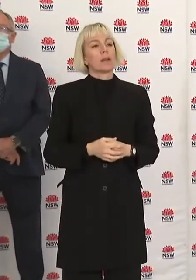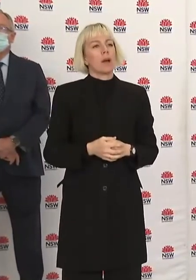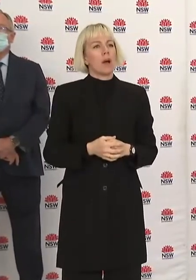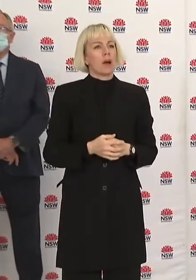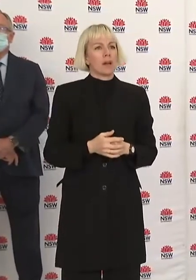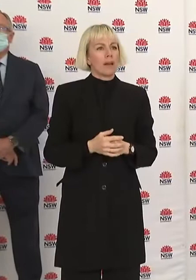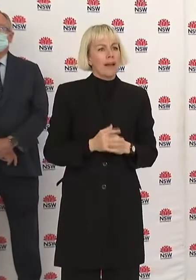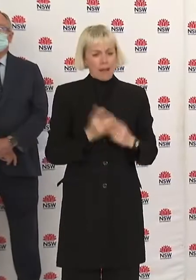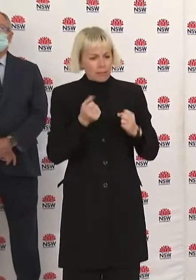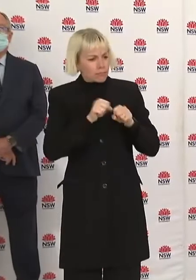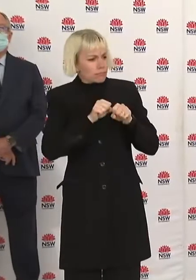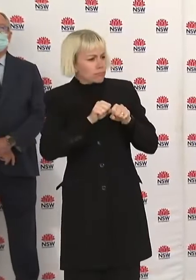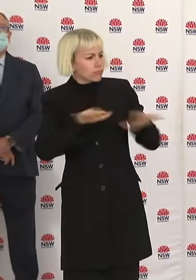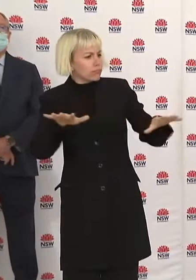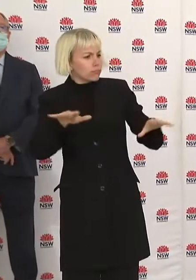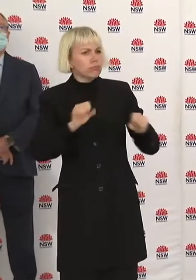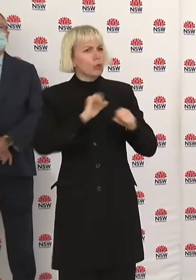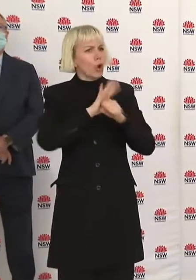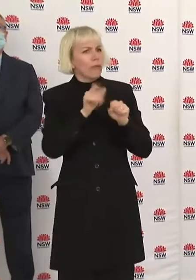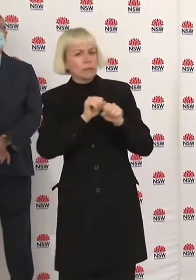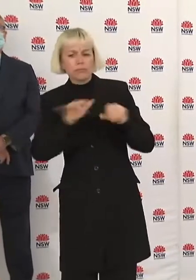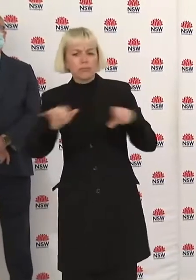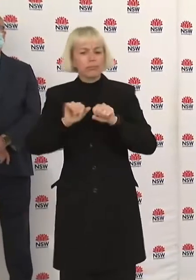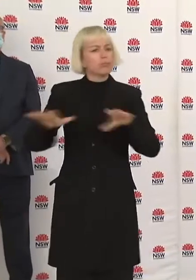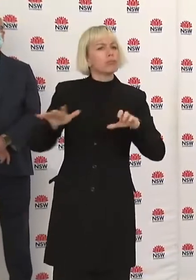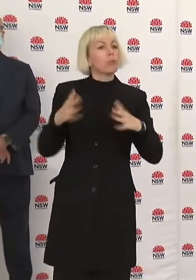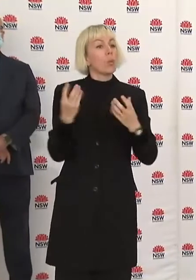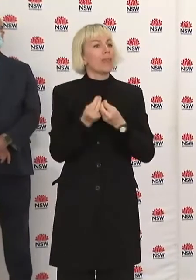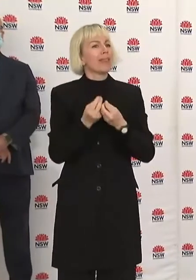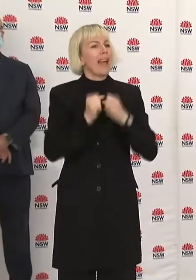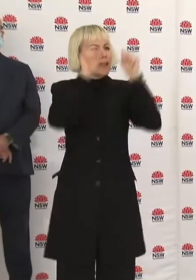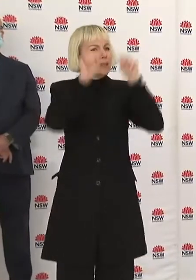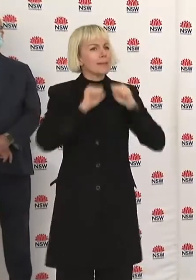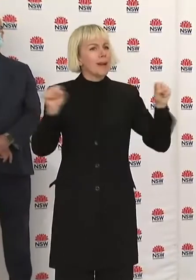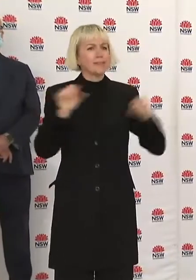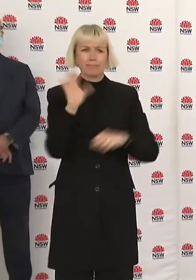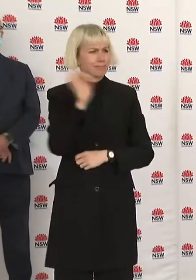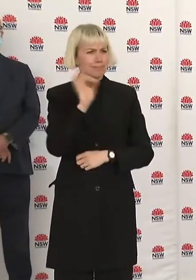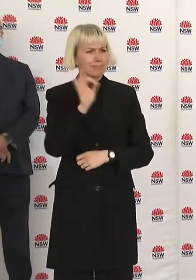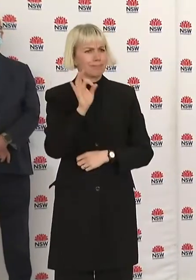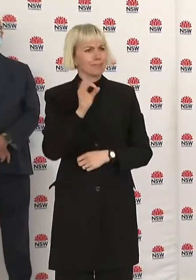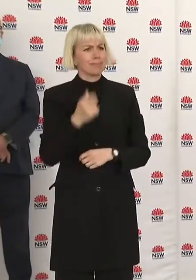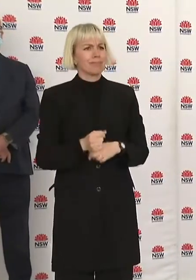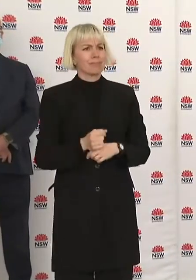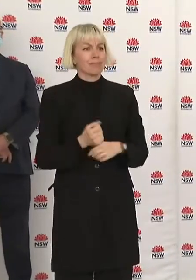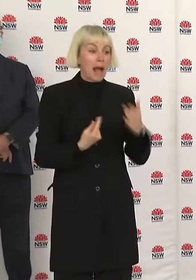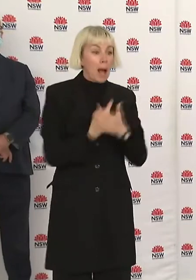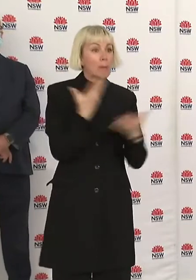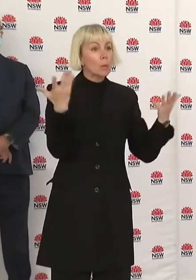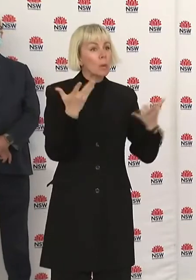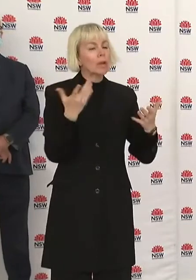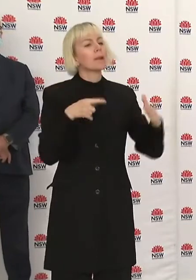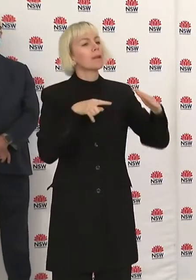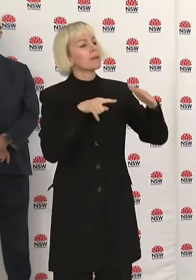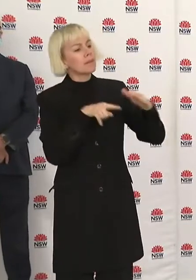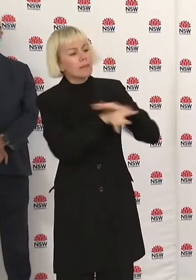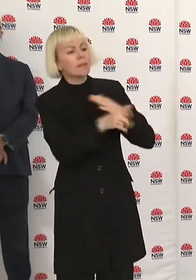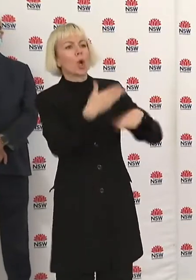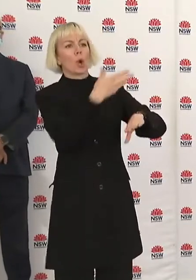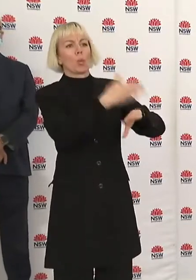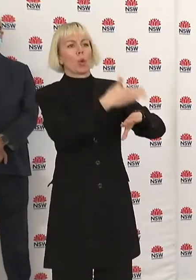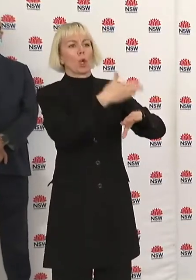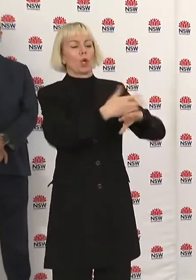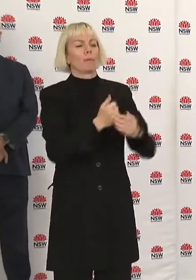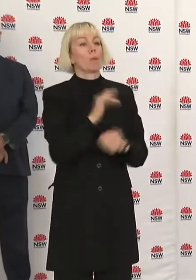workplaces all hours of the day. It's occurring within households all hours of the day. But most importantly, in order